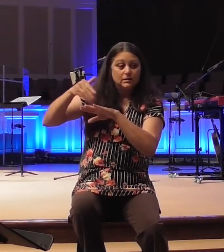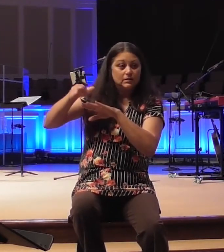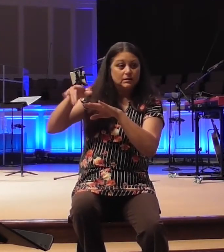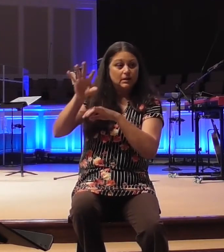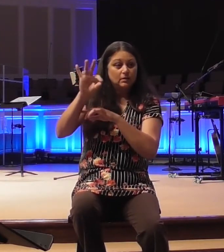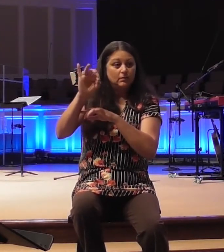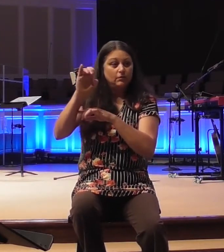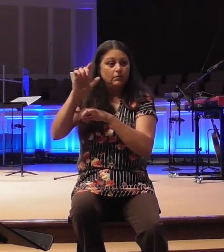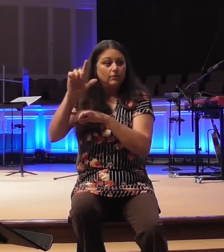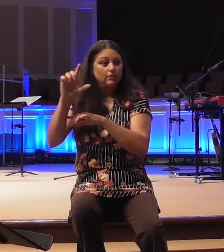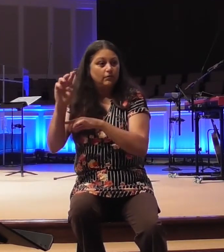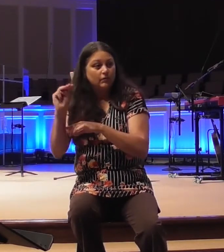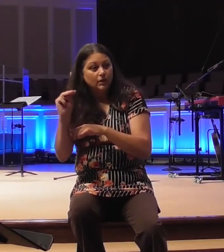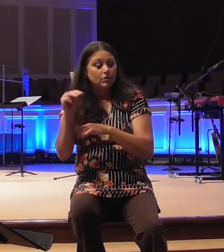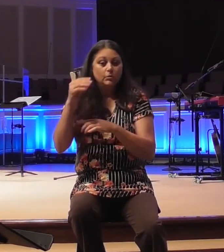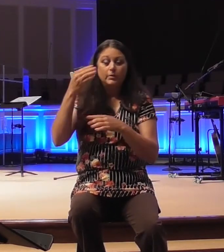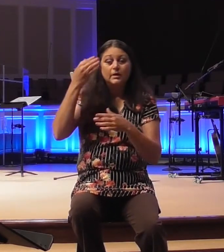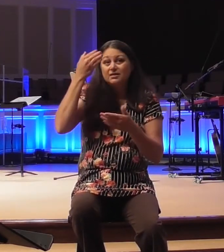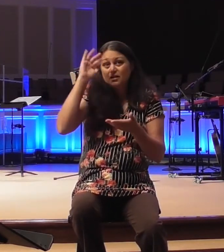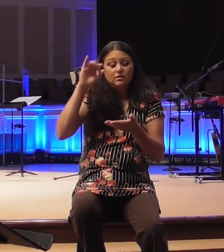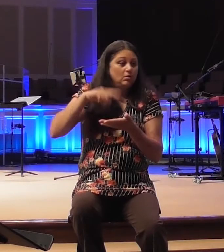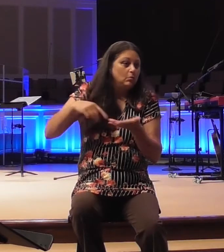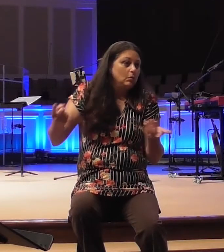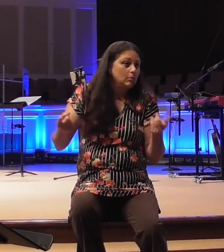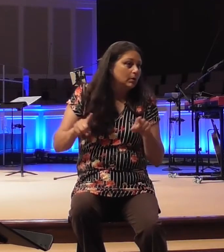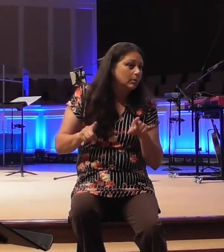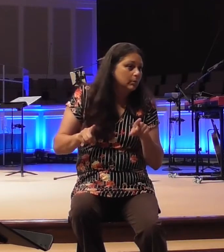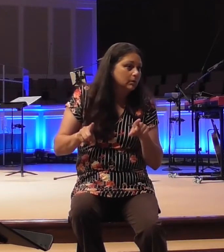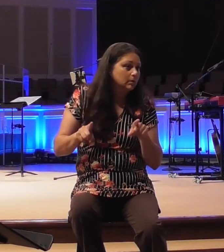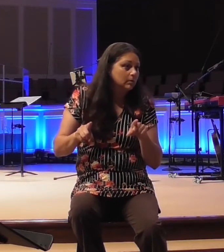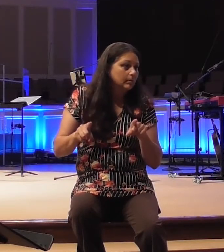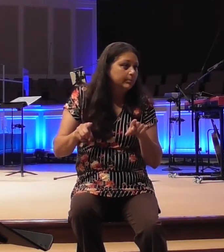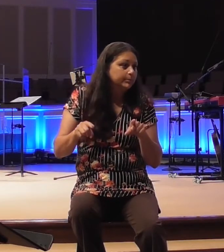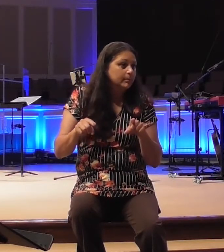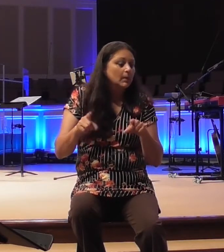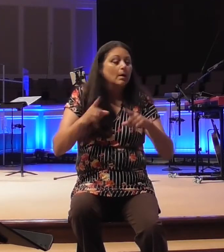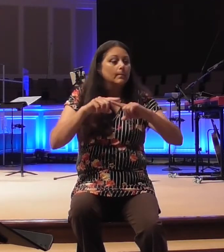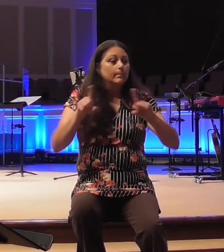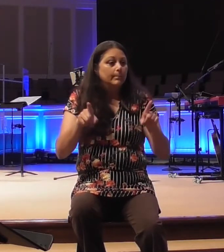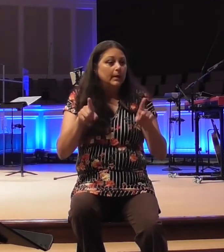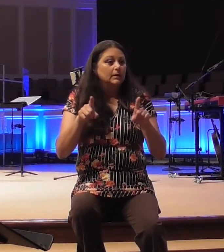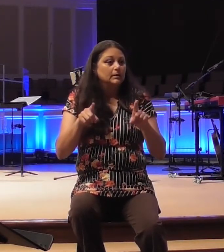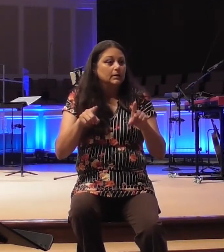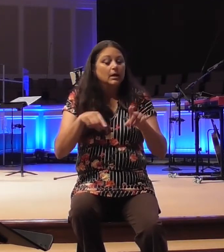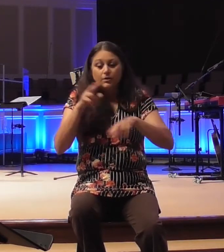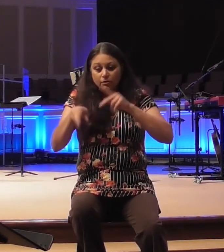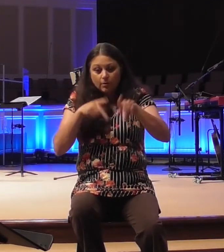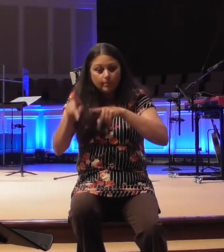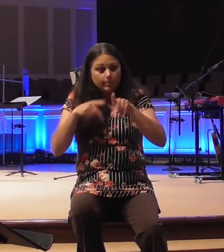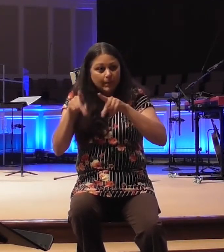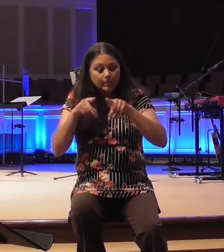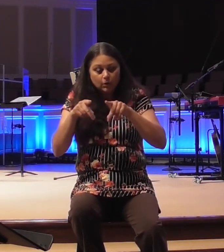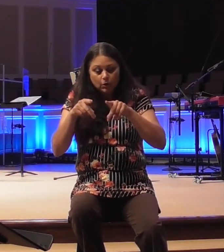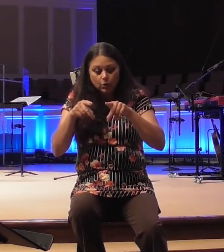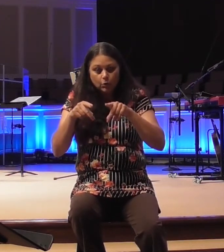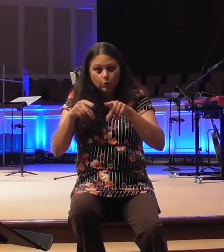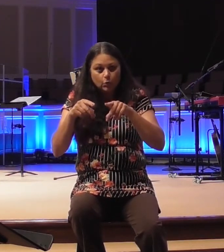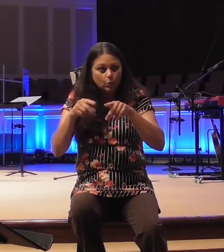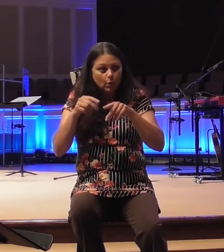think, on Guam or another one of the islands. But those developers of that film, that picture, knew